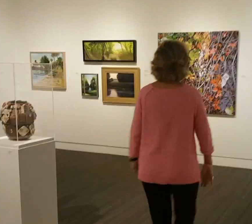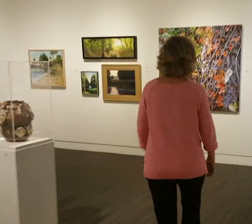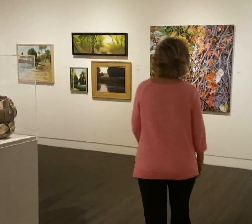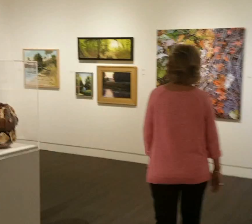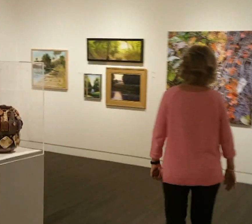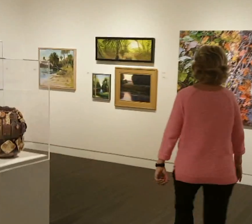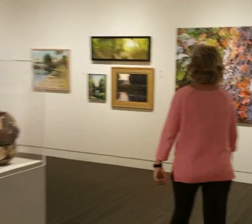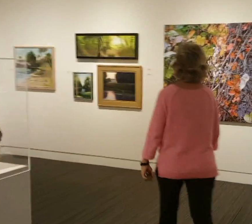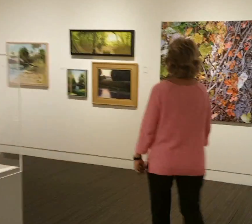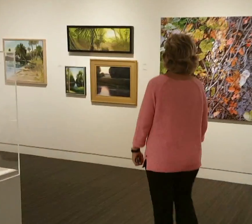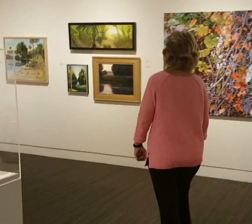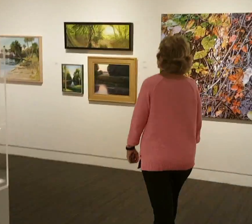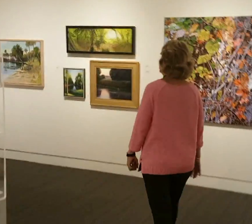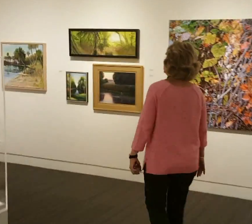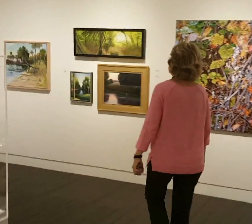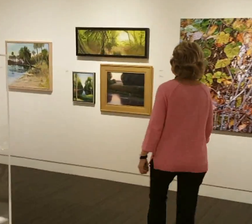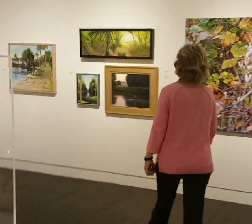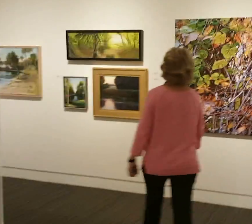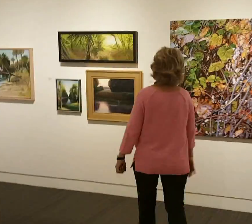some exercise.